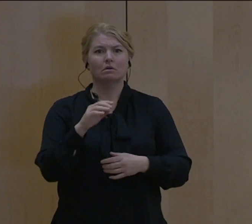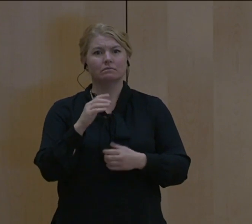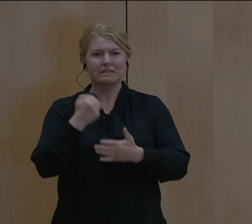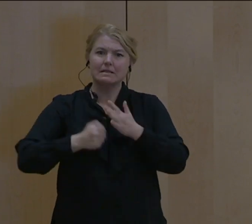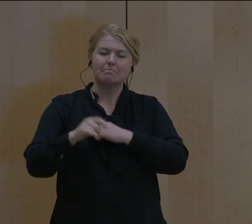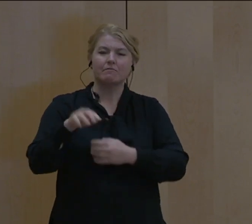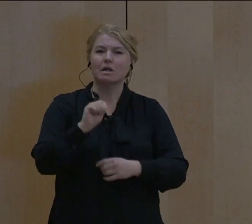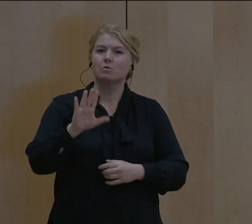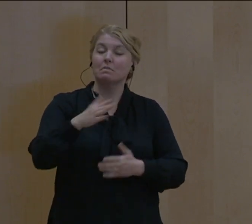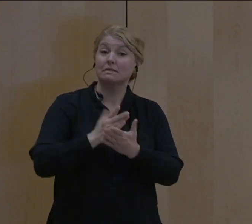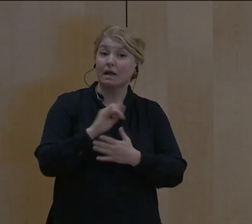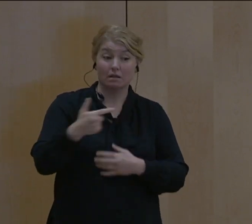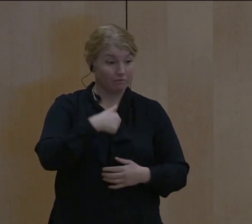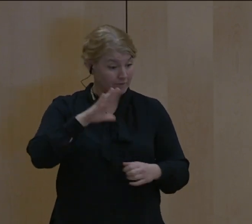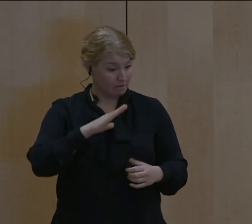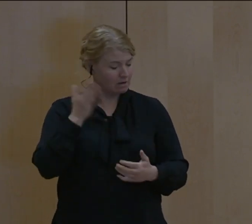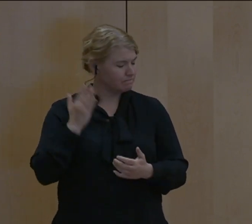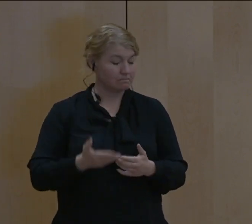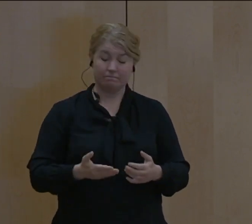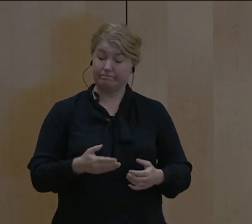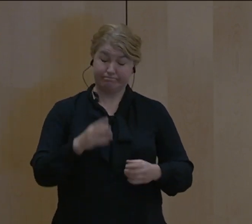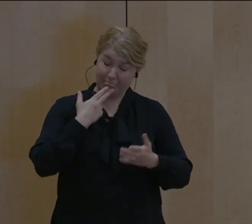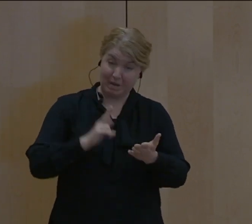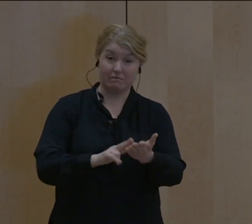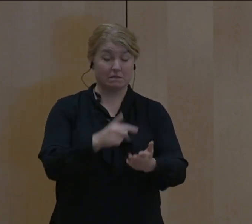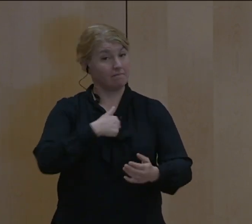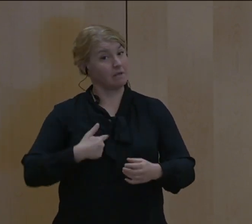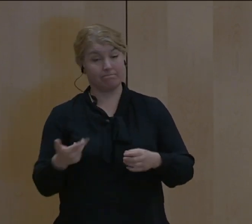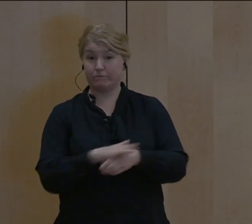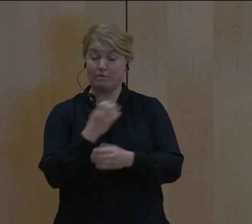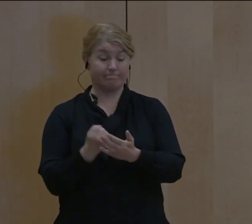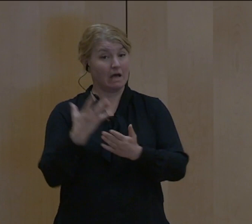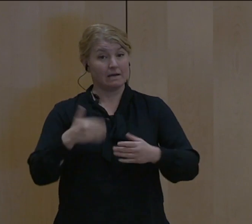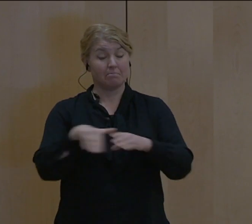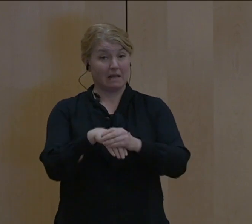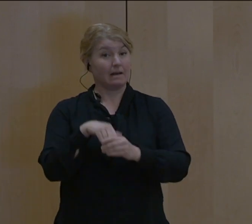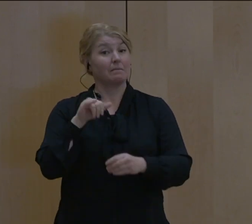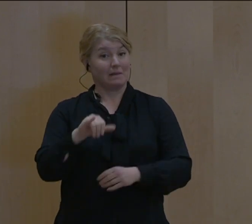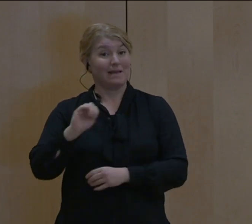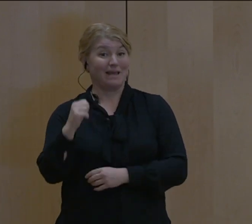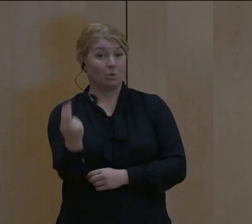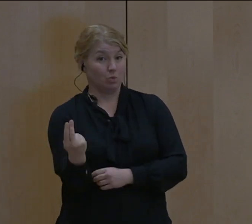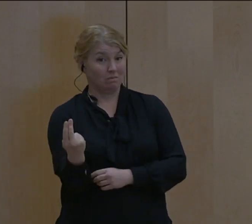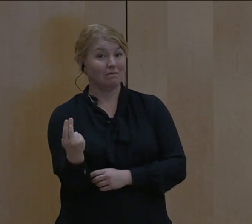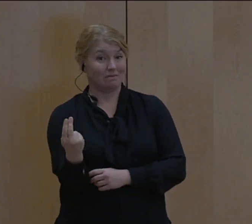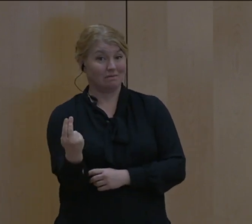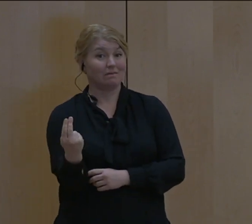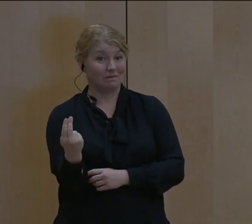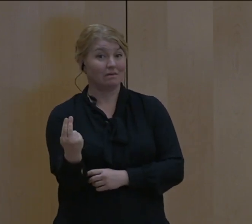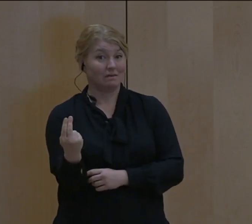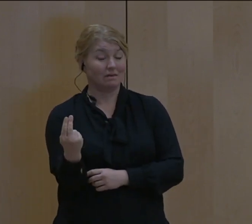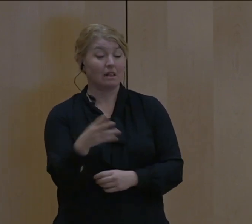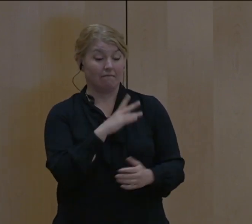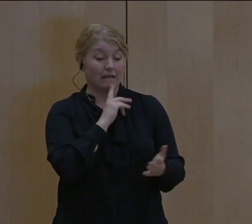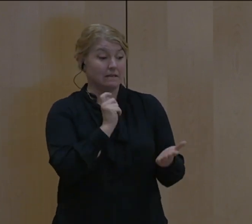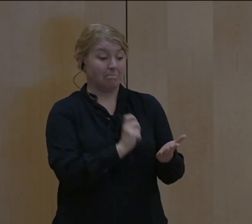the European Union. The decision is already in the process. This is time to approve